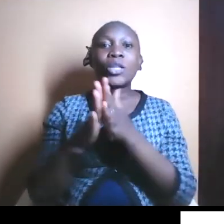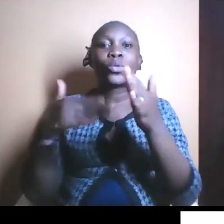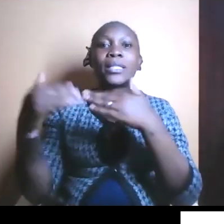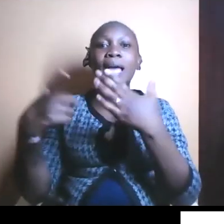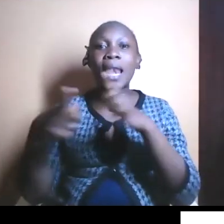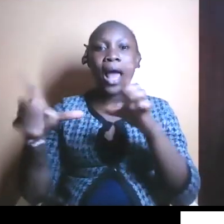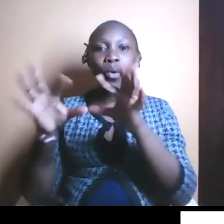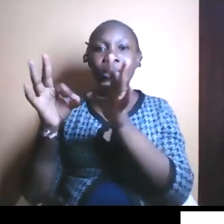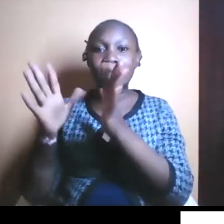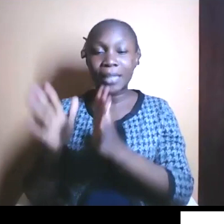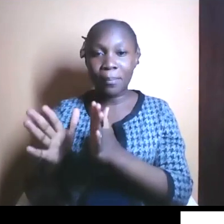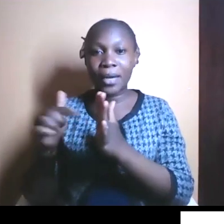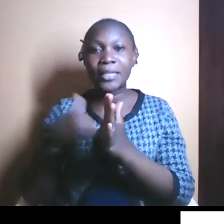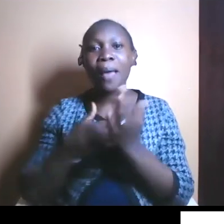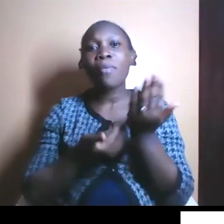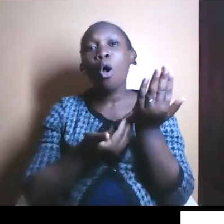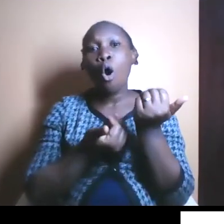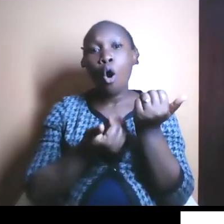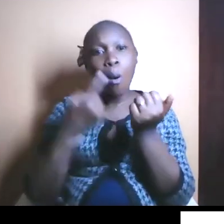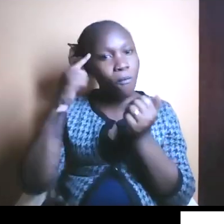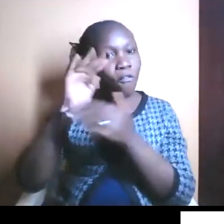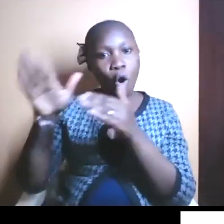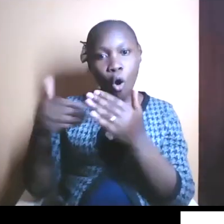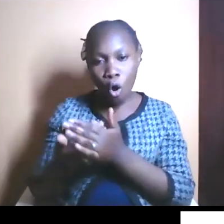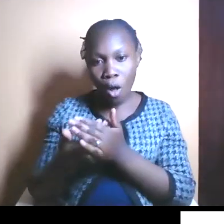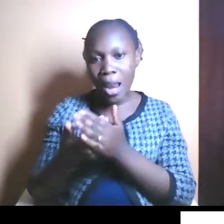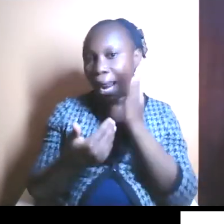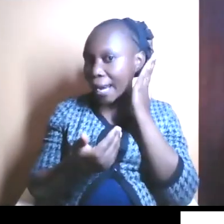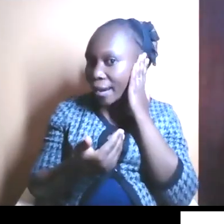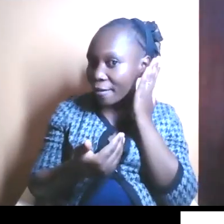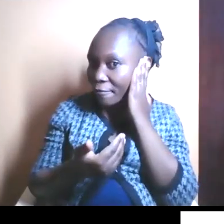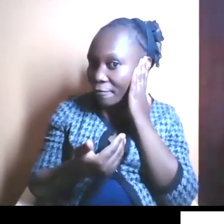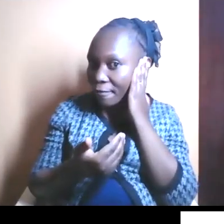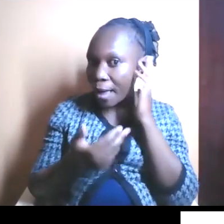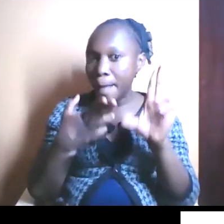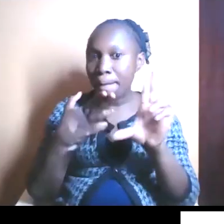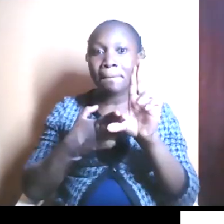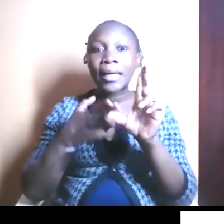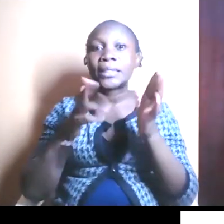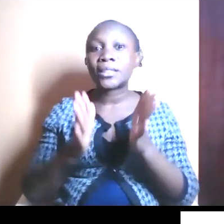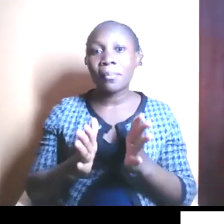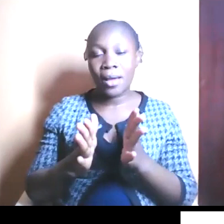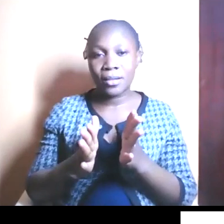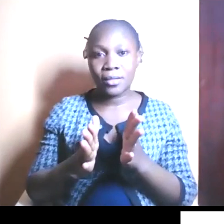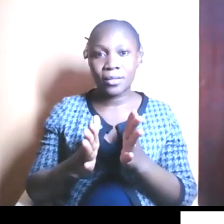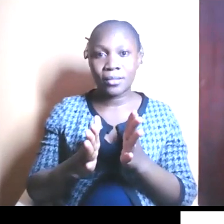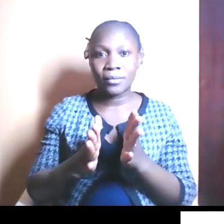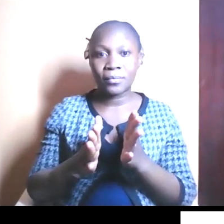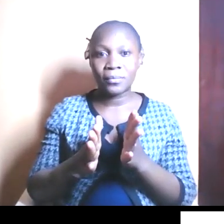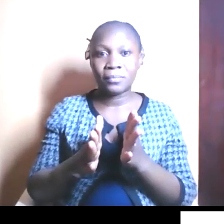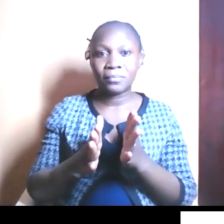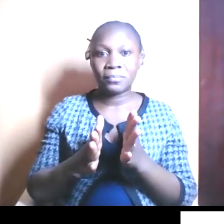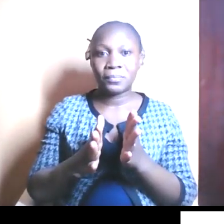language interpreter. And I hope that for those who have hearing impaired, whatever they call